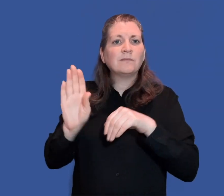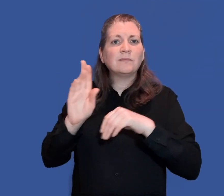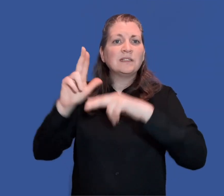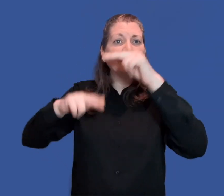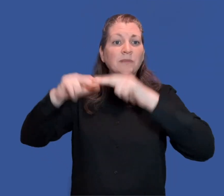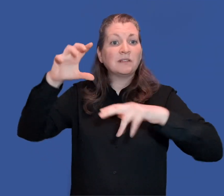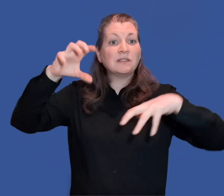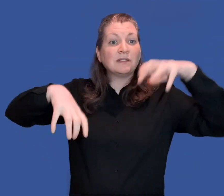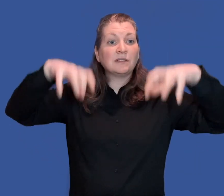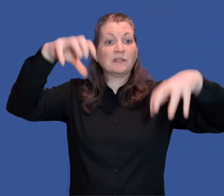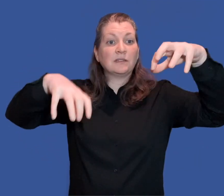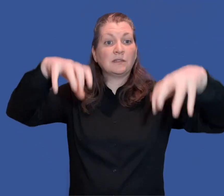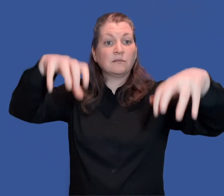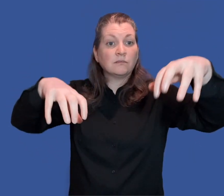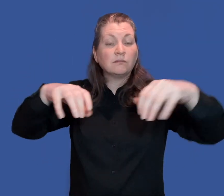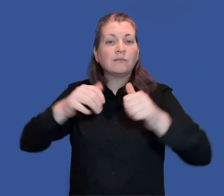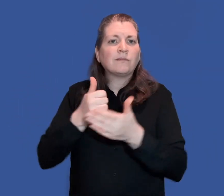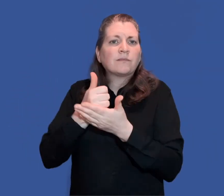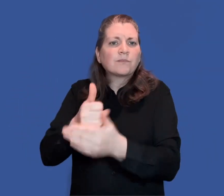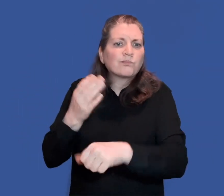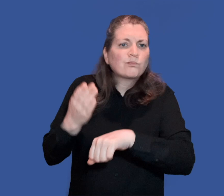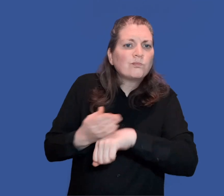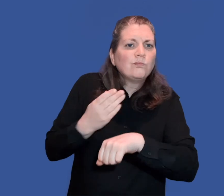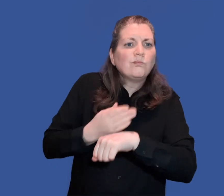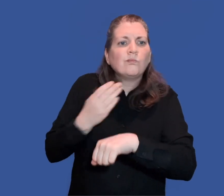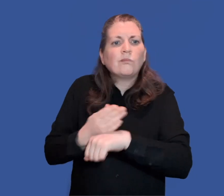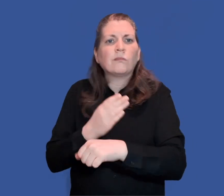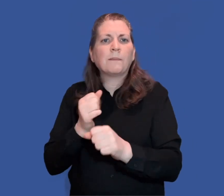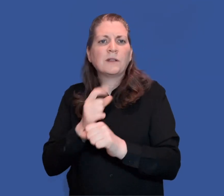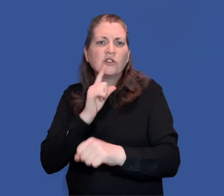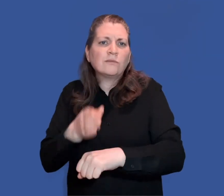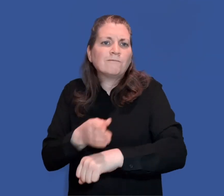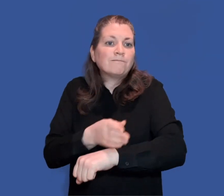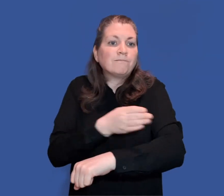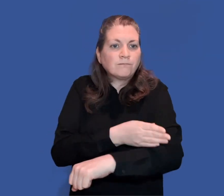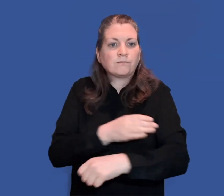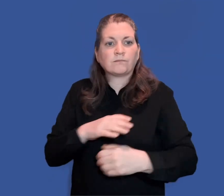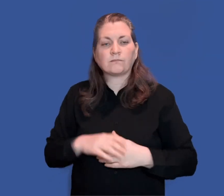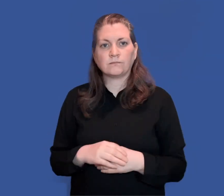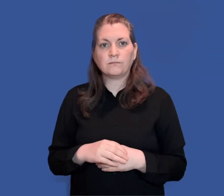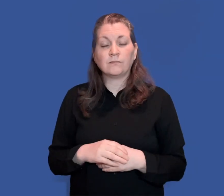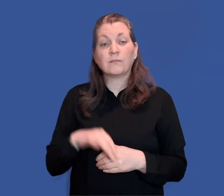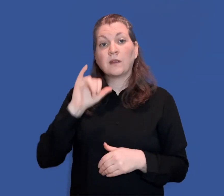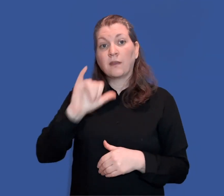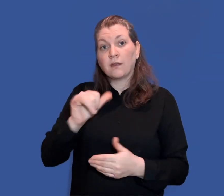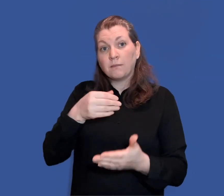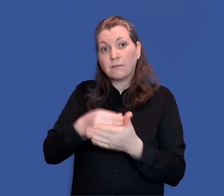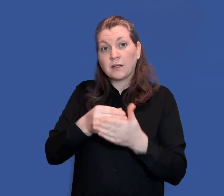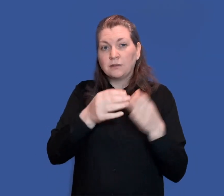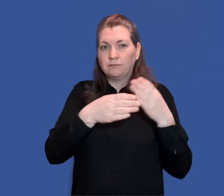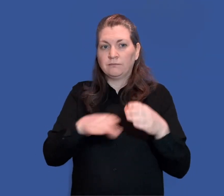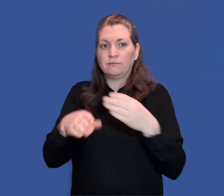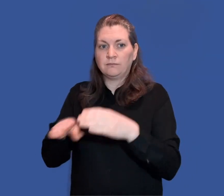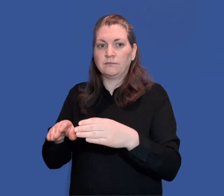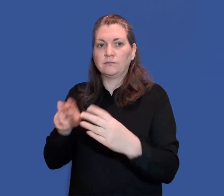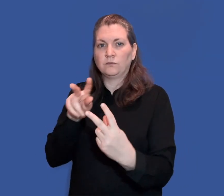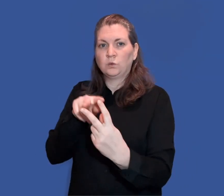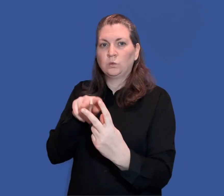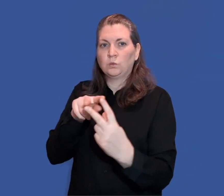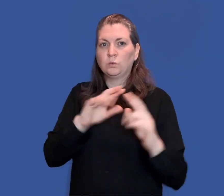Its purpose is to fund industrial facilities infrastructure improvements to be allocated in